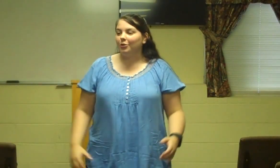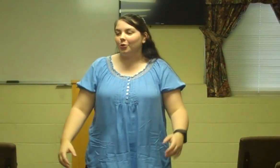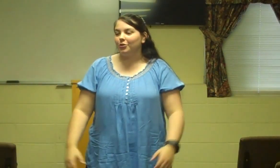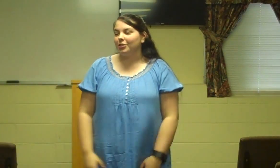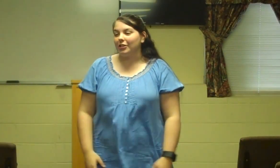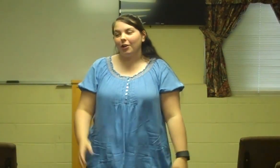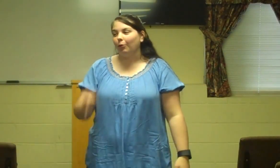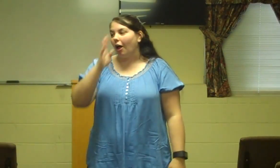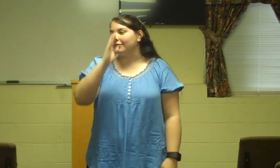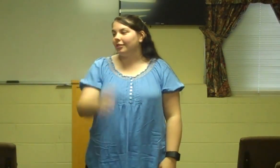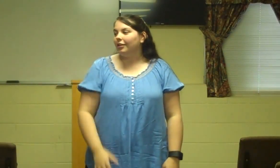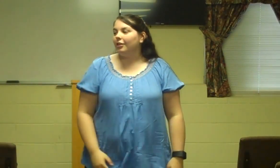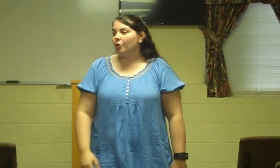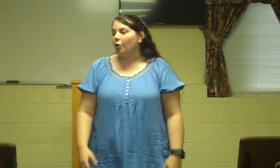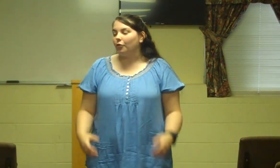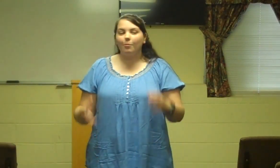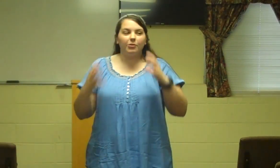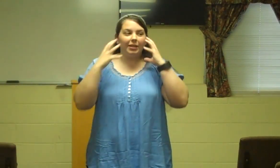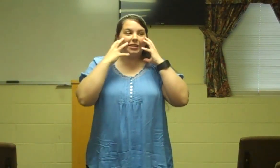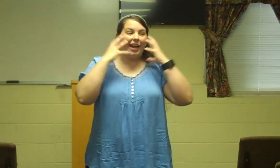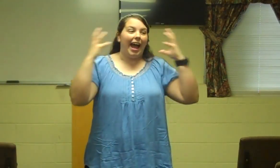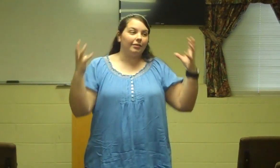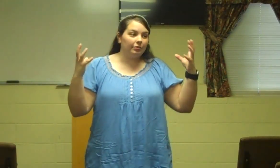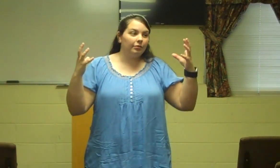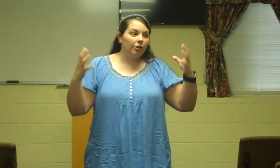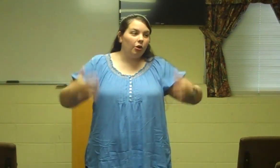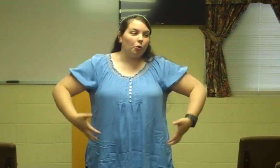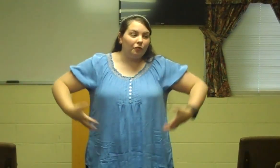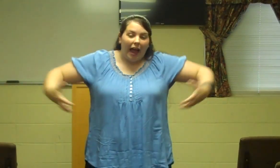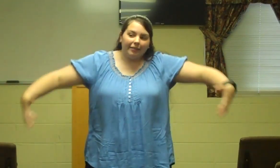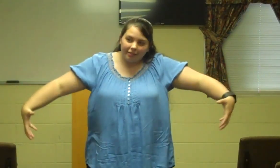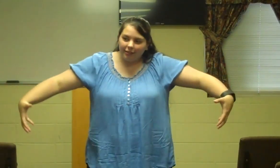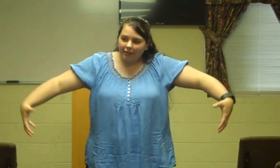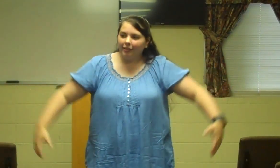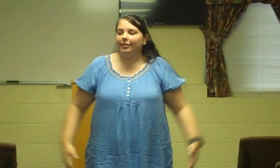So it's very blunt. So if you're talking about something that's fat or fat,